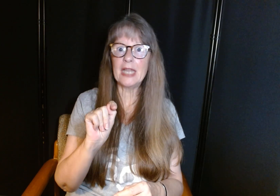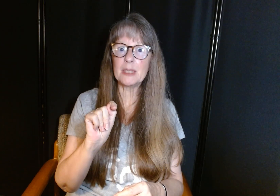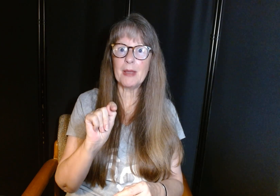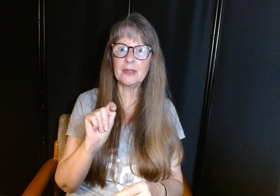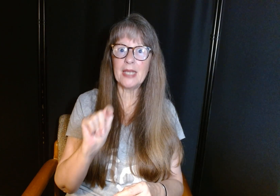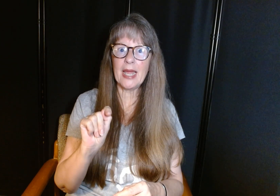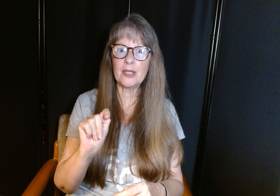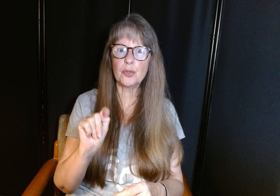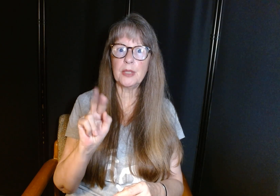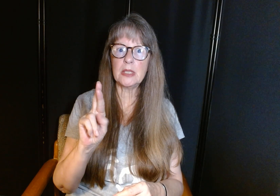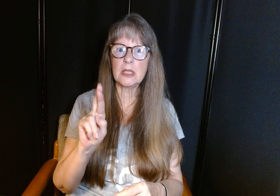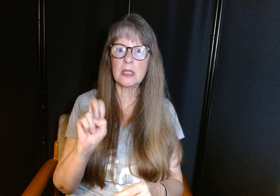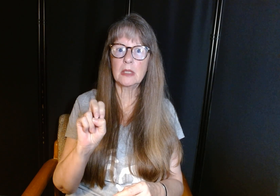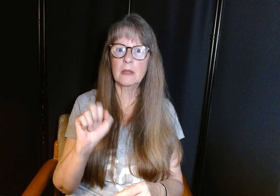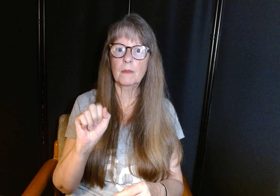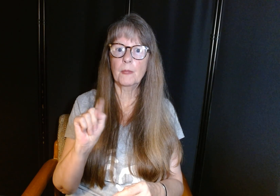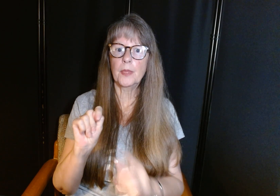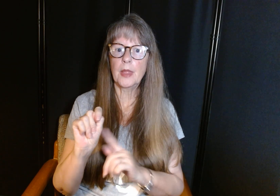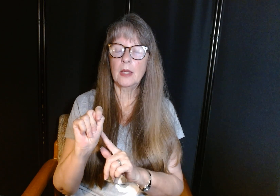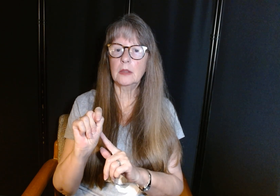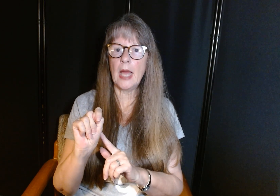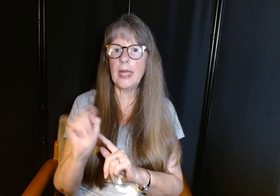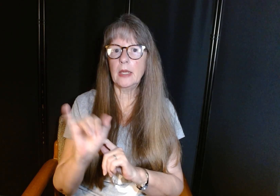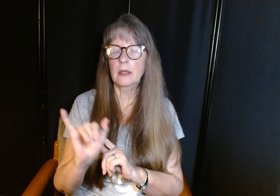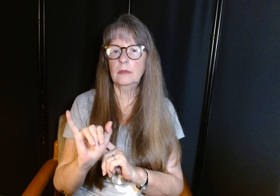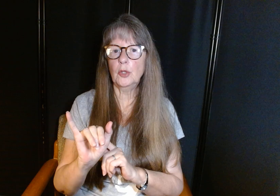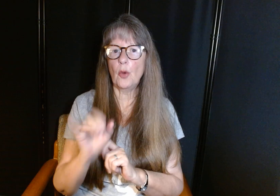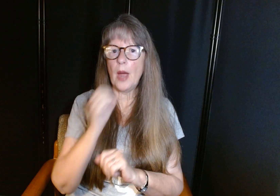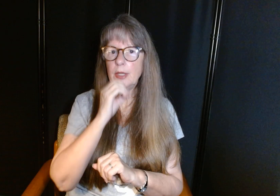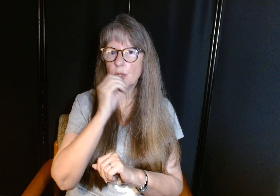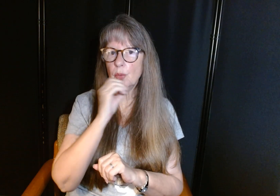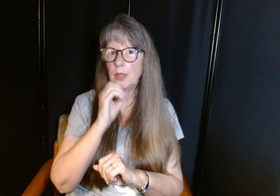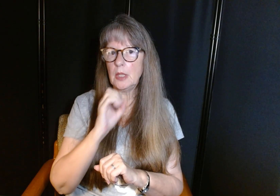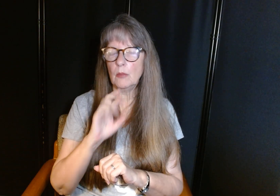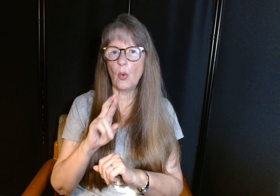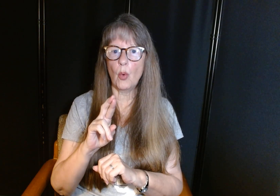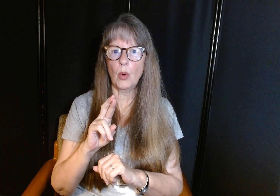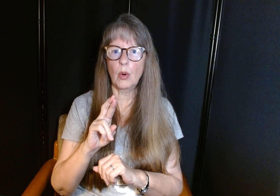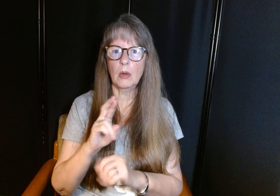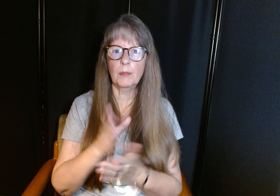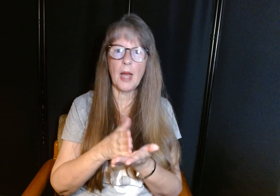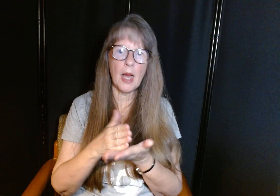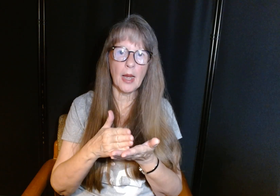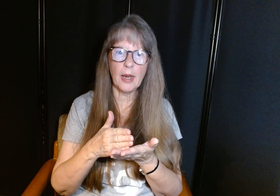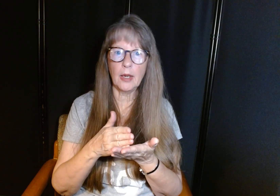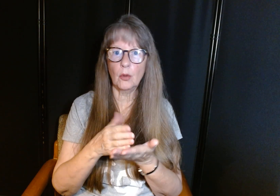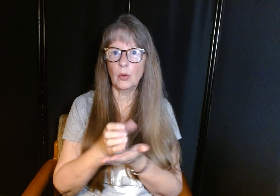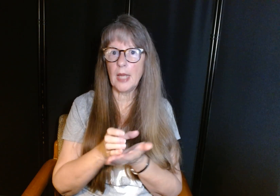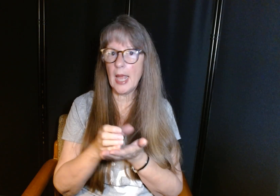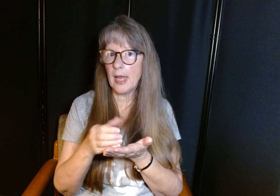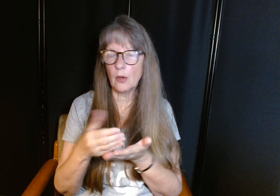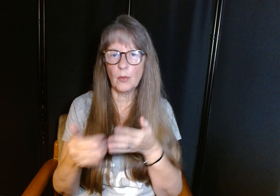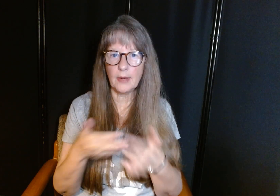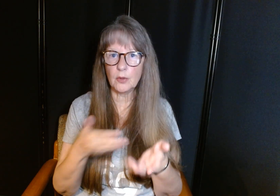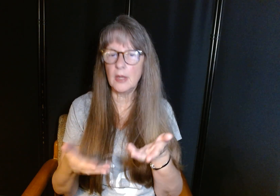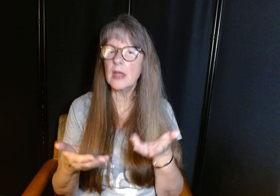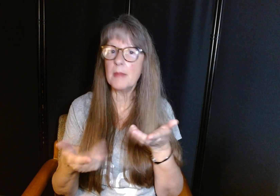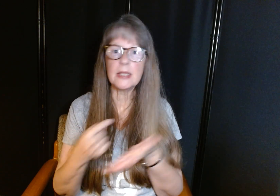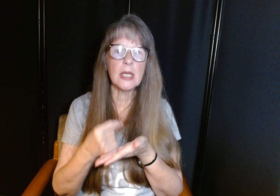spell today, treat, like, ice cream or pie or cake or whatever. And they may say treat.